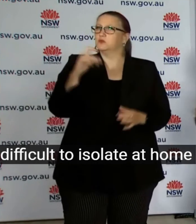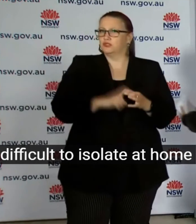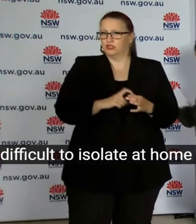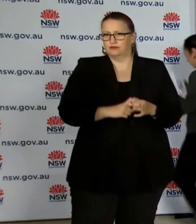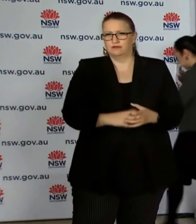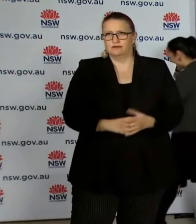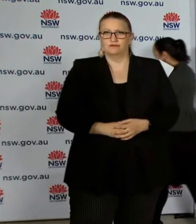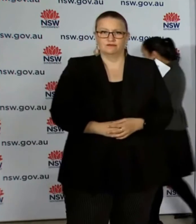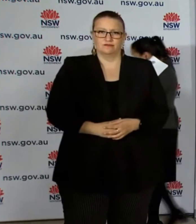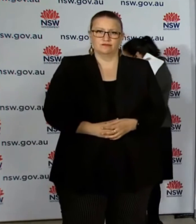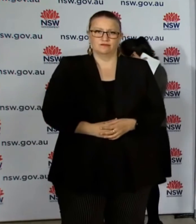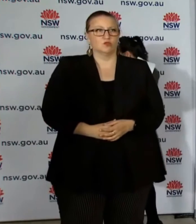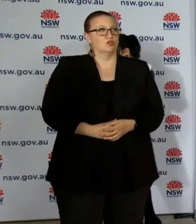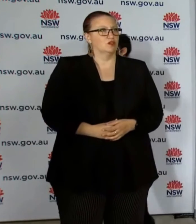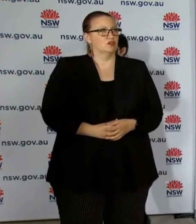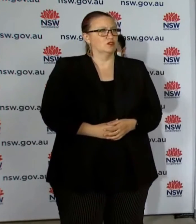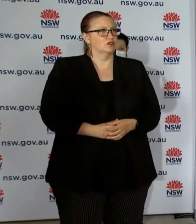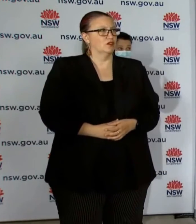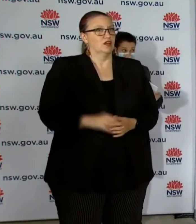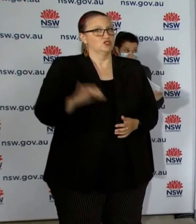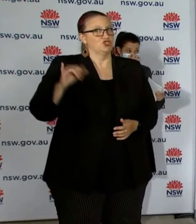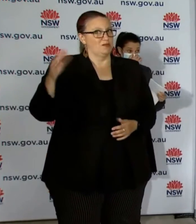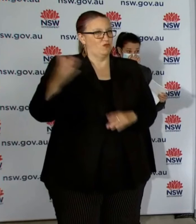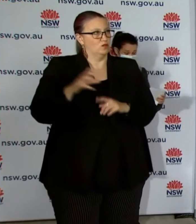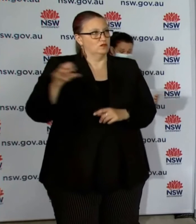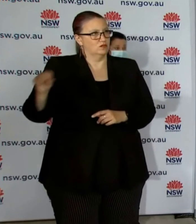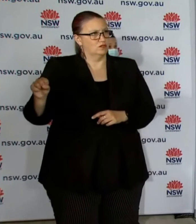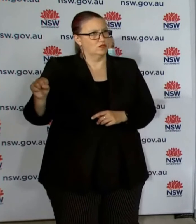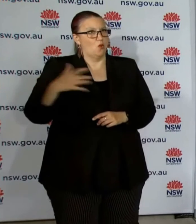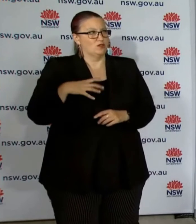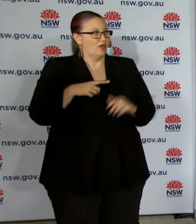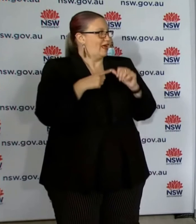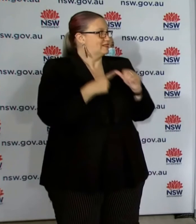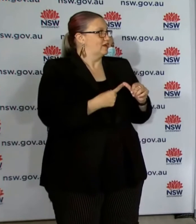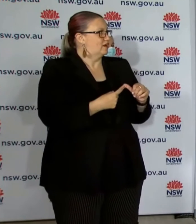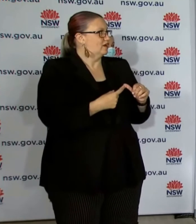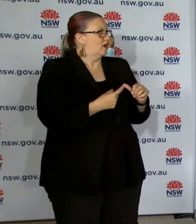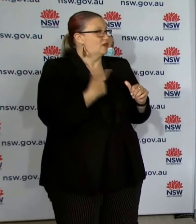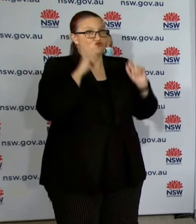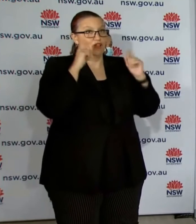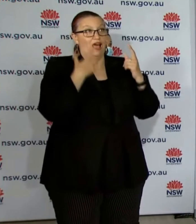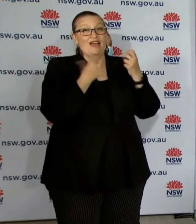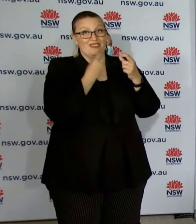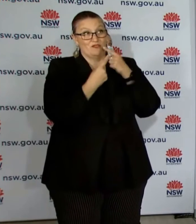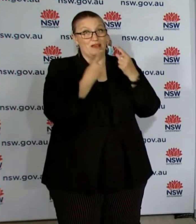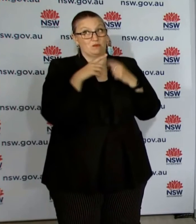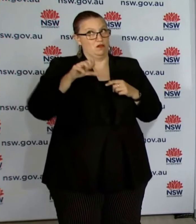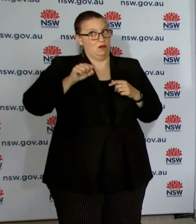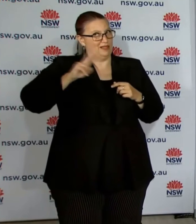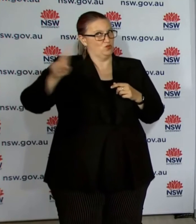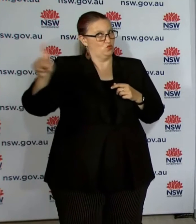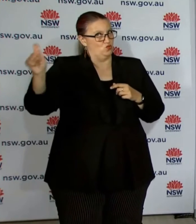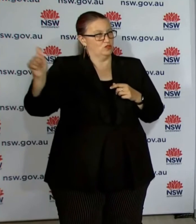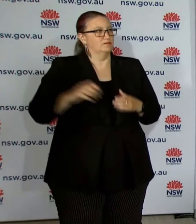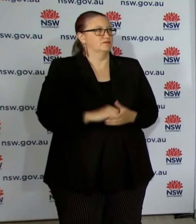Minister, two people who died today. Sorry, Ashley, just before you do that, notice I didn't realise that I had that information here, but just